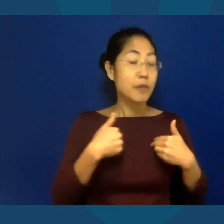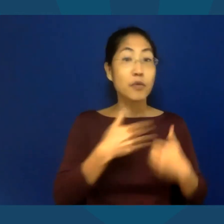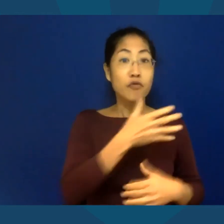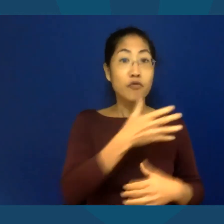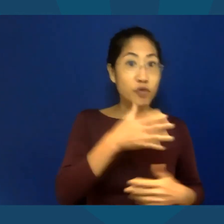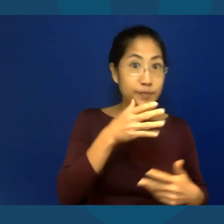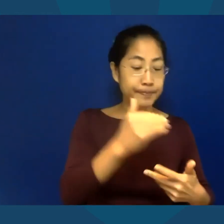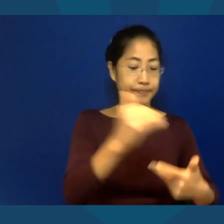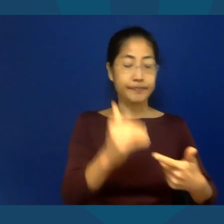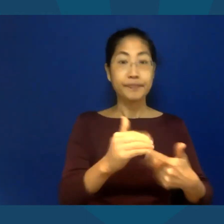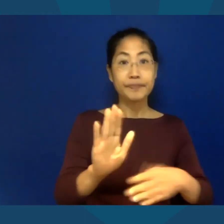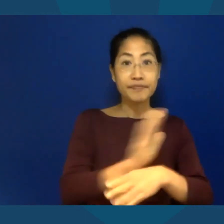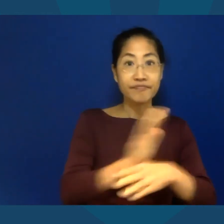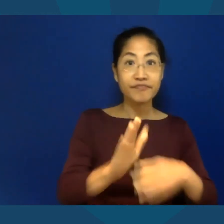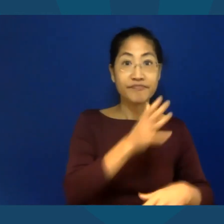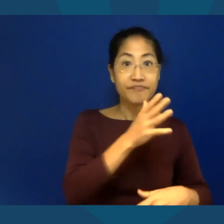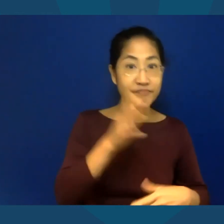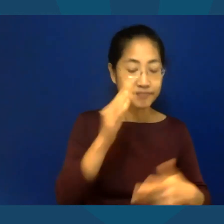water.